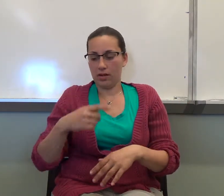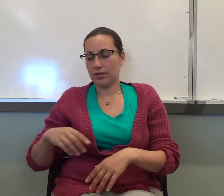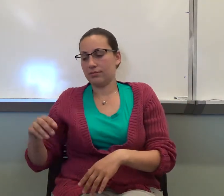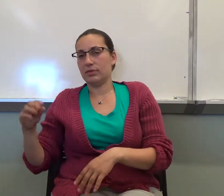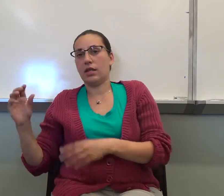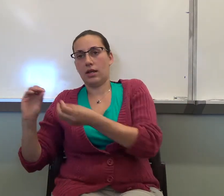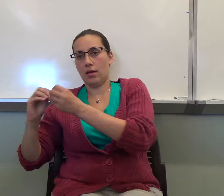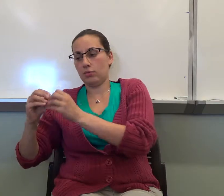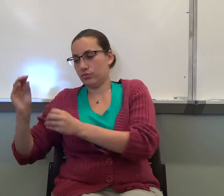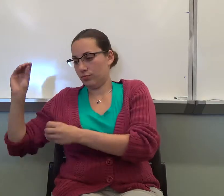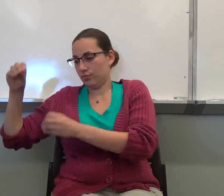3.5.